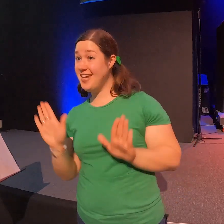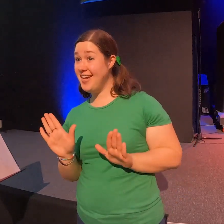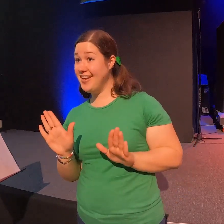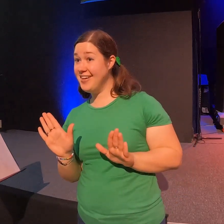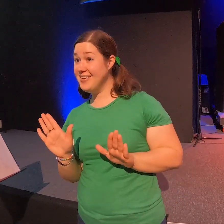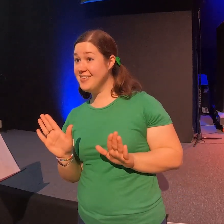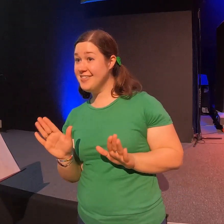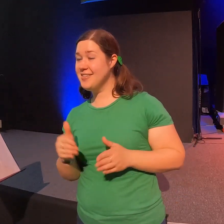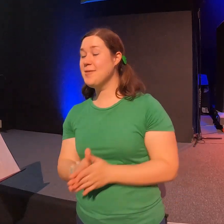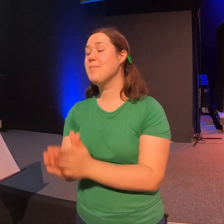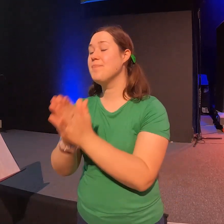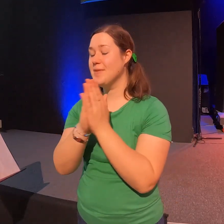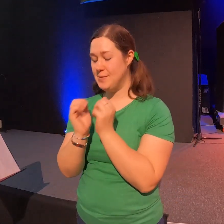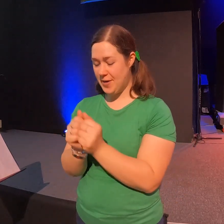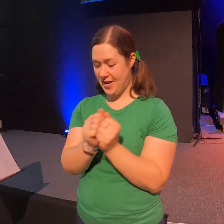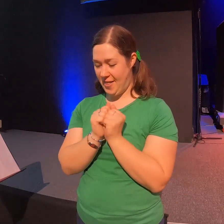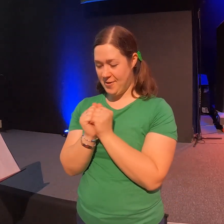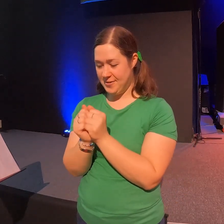Let's pray.